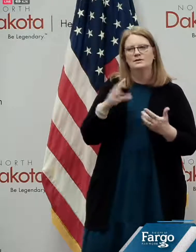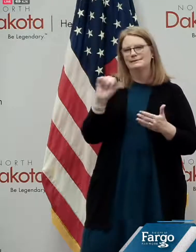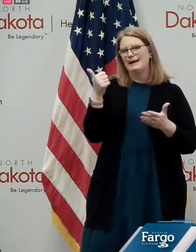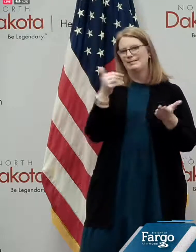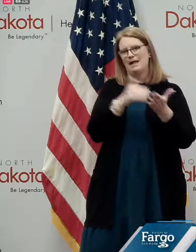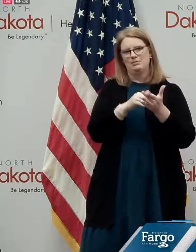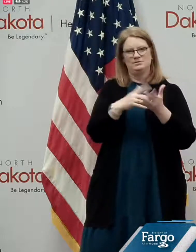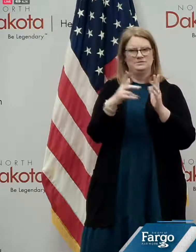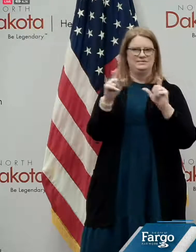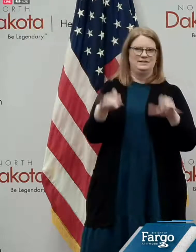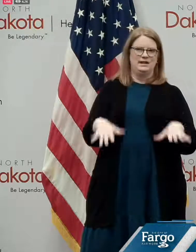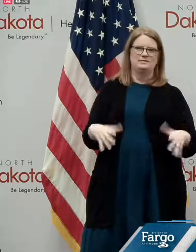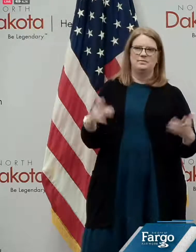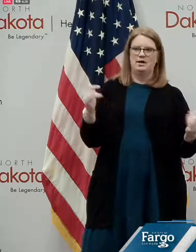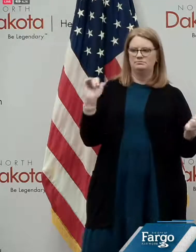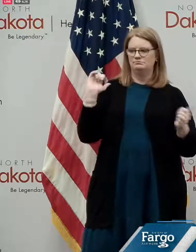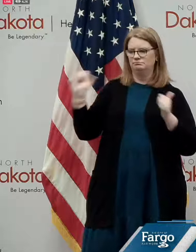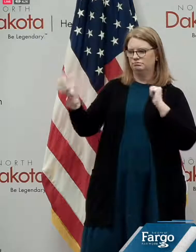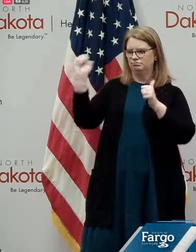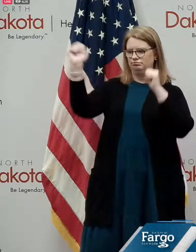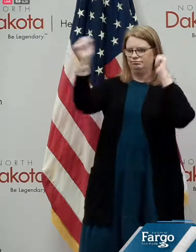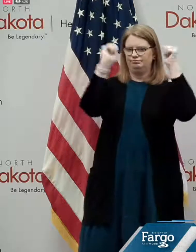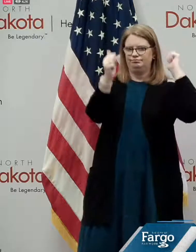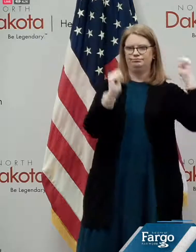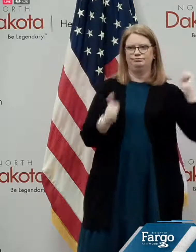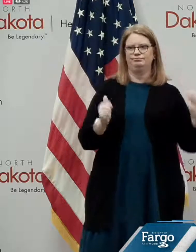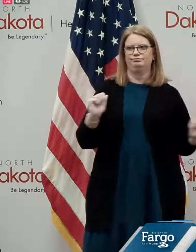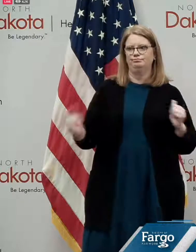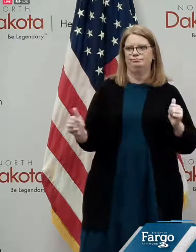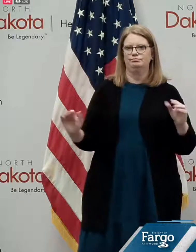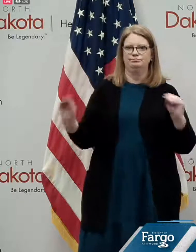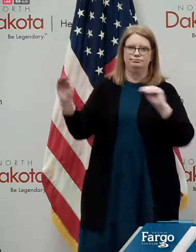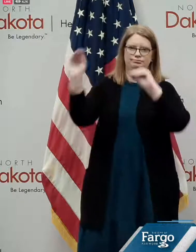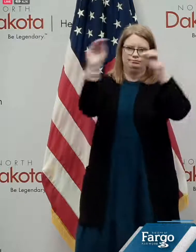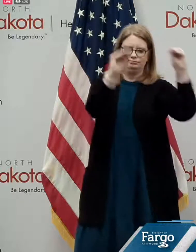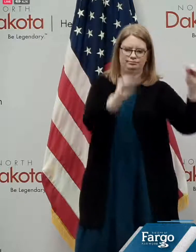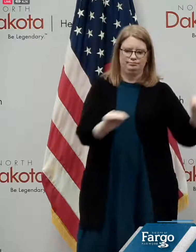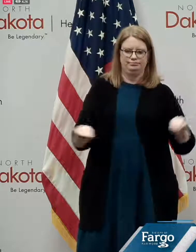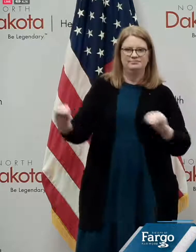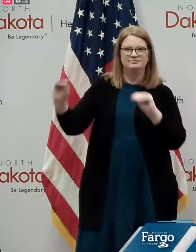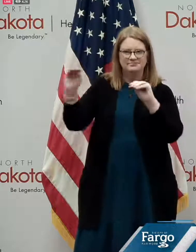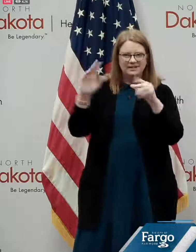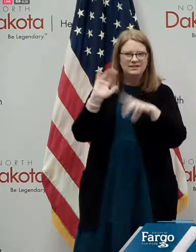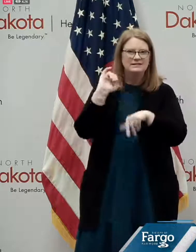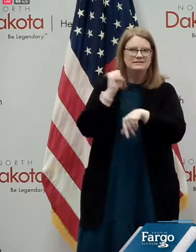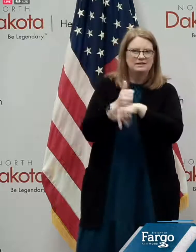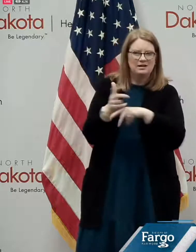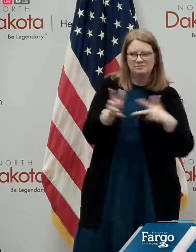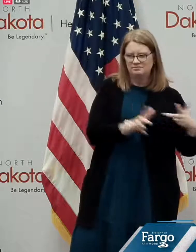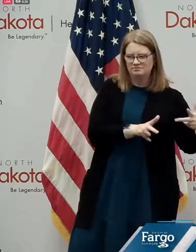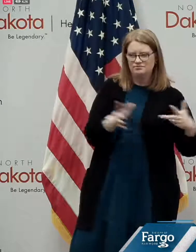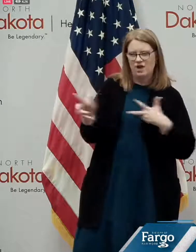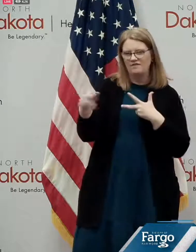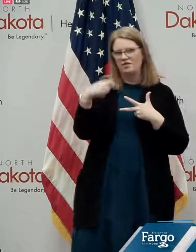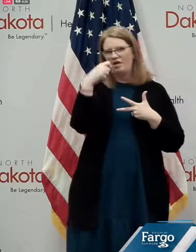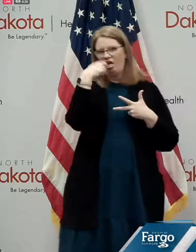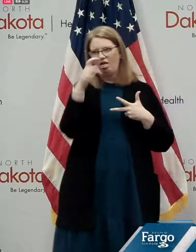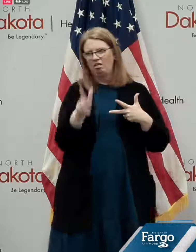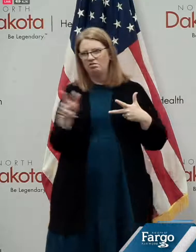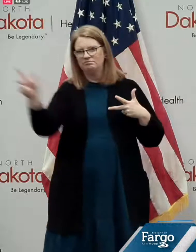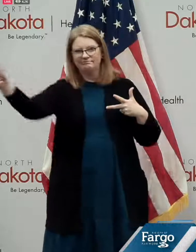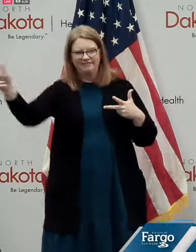moving around the state with personnel, with capability, with setting up drive-throughs and doing all this. As we get more into